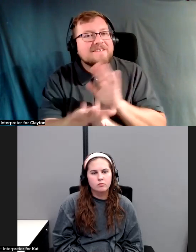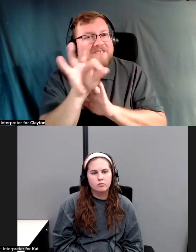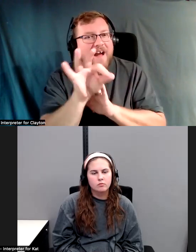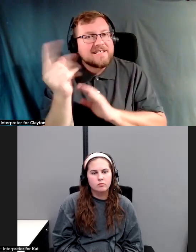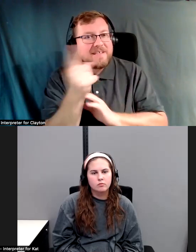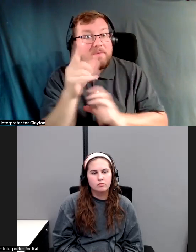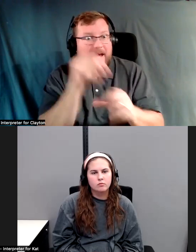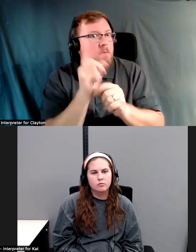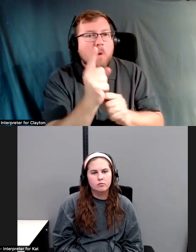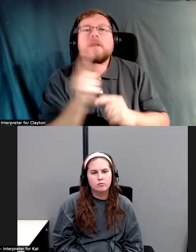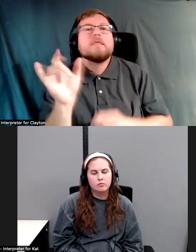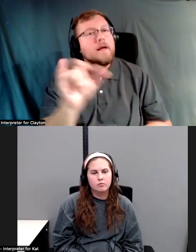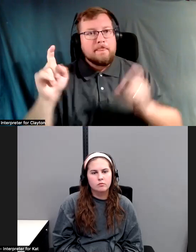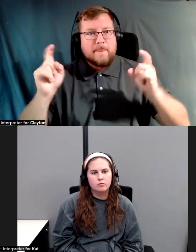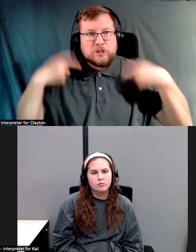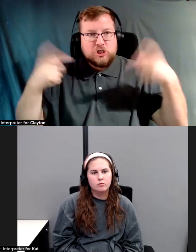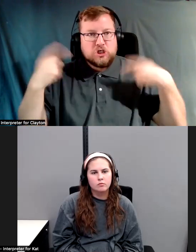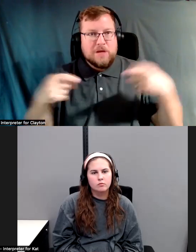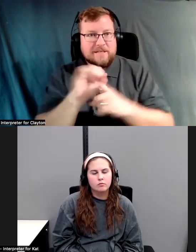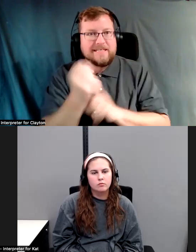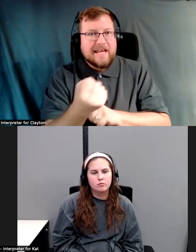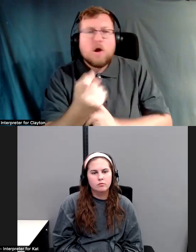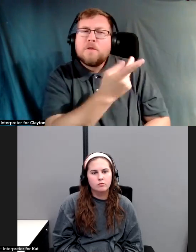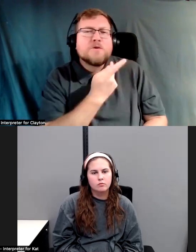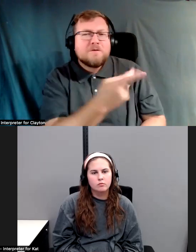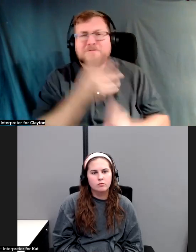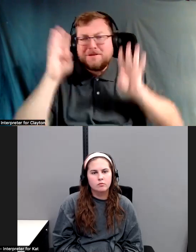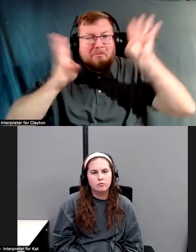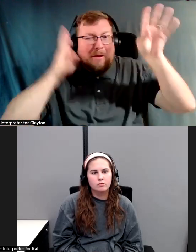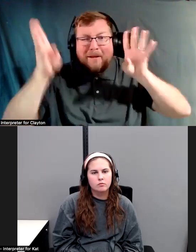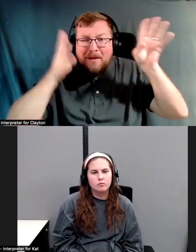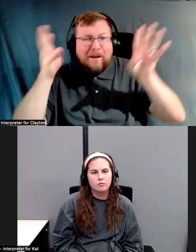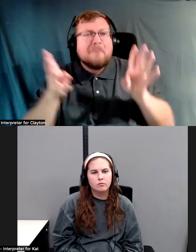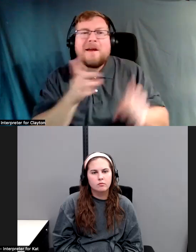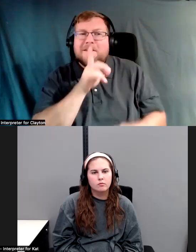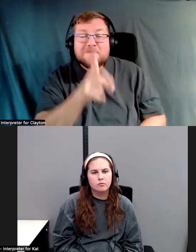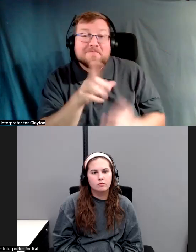I in the gym, we were kind of just like making stuff up as we went. So